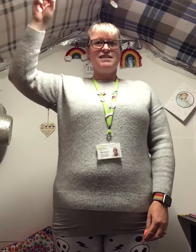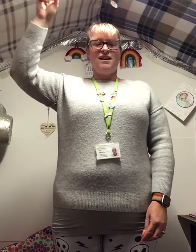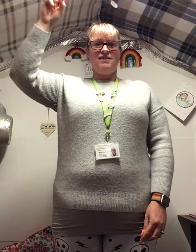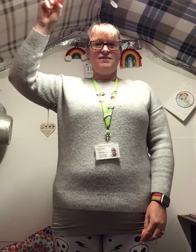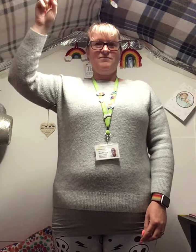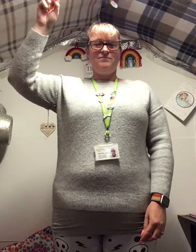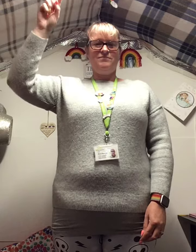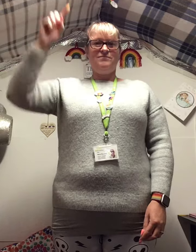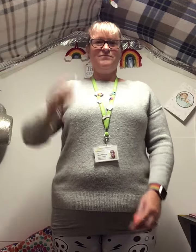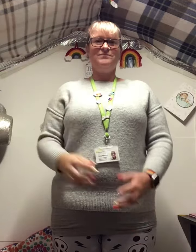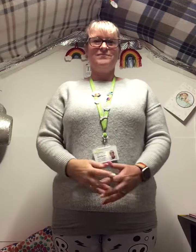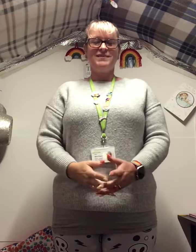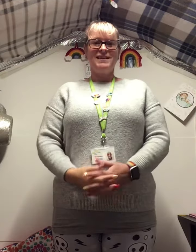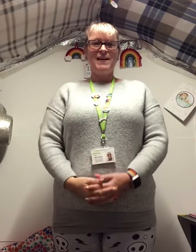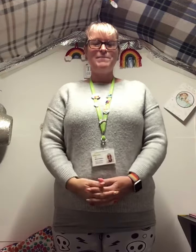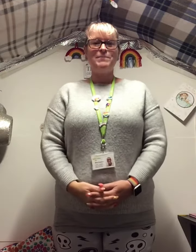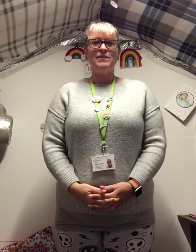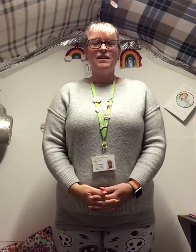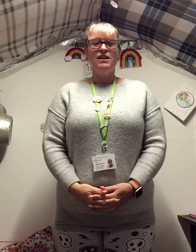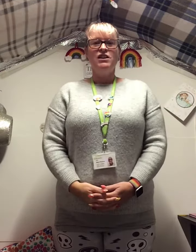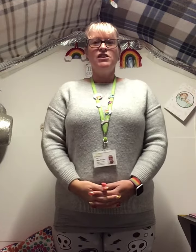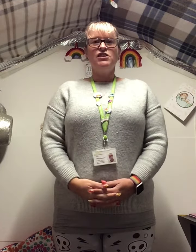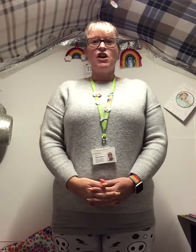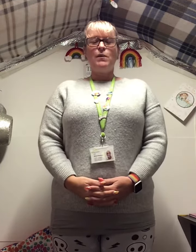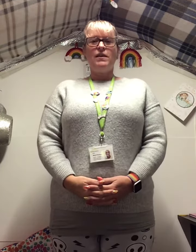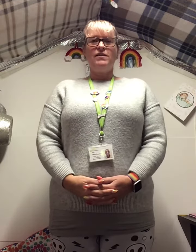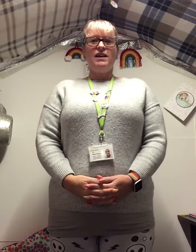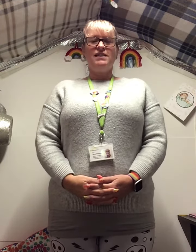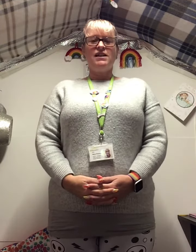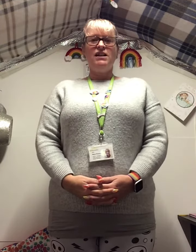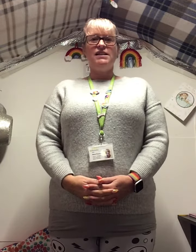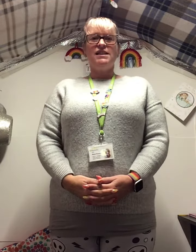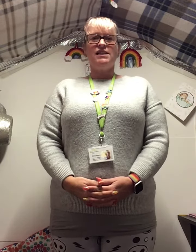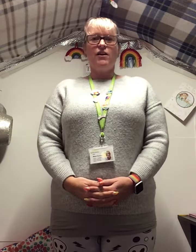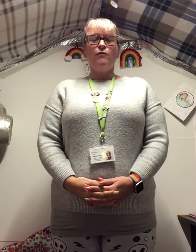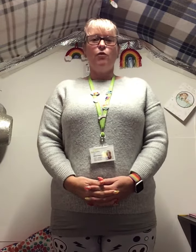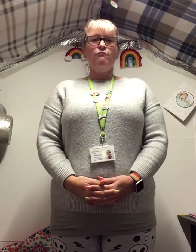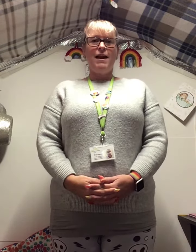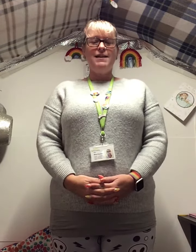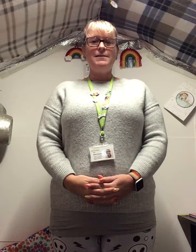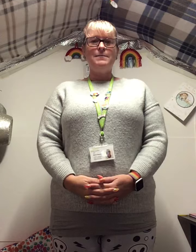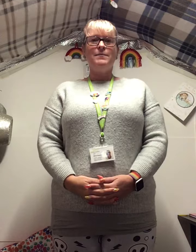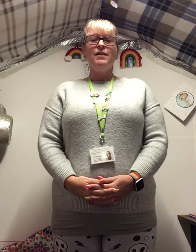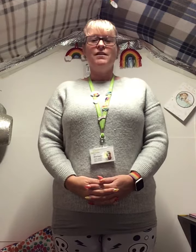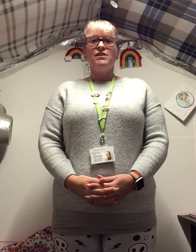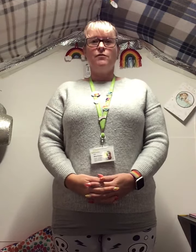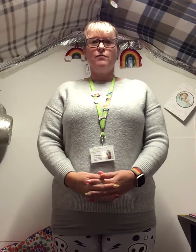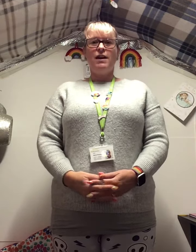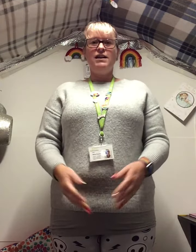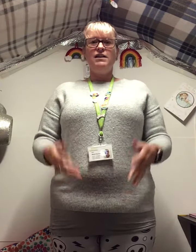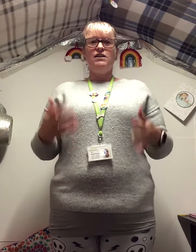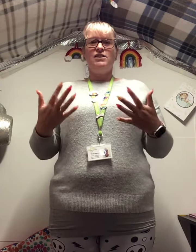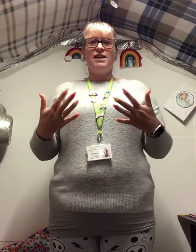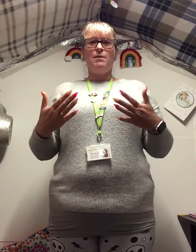Sun. Okay. So the next sign is the sign for rain. So for rain, you take both